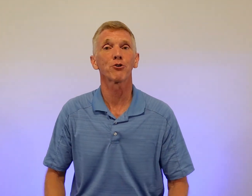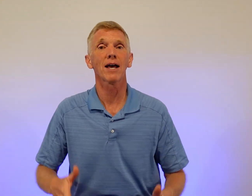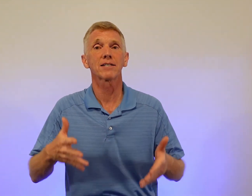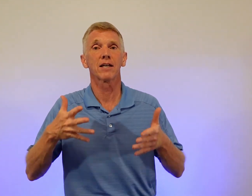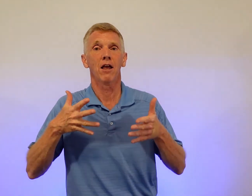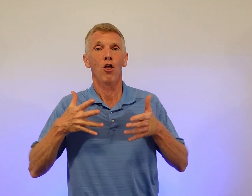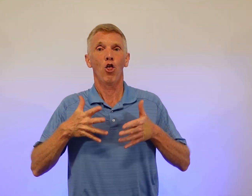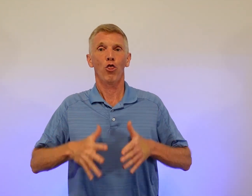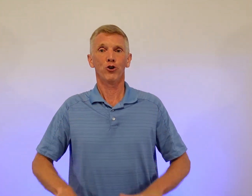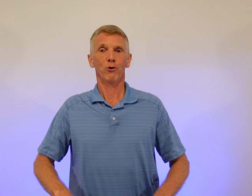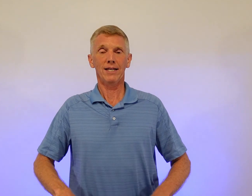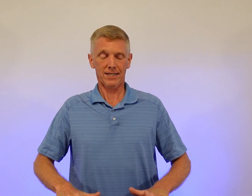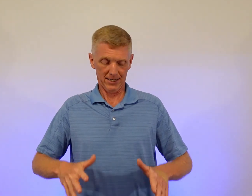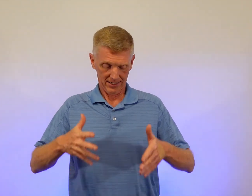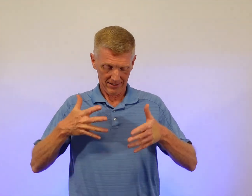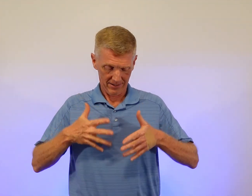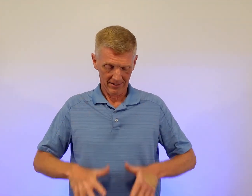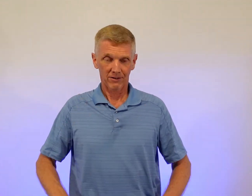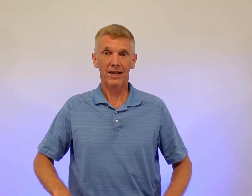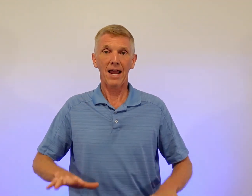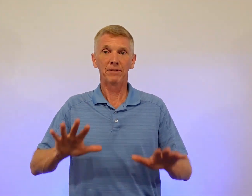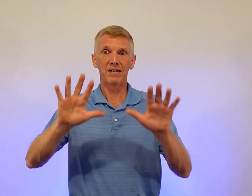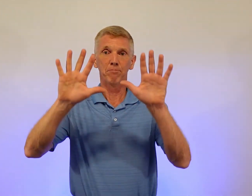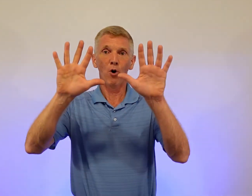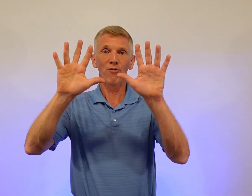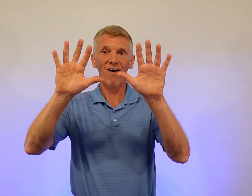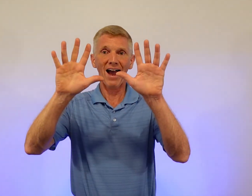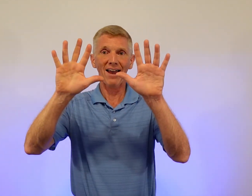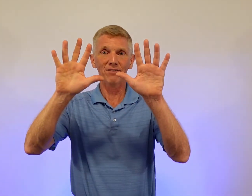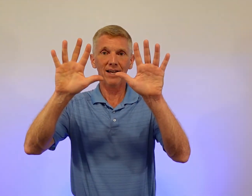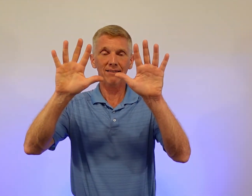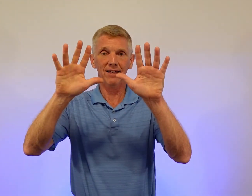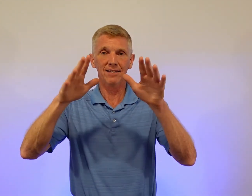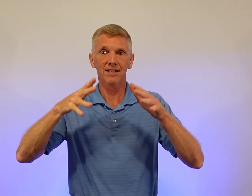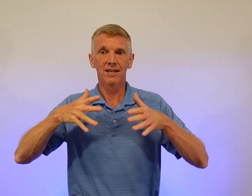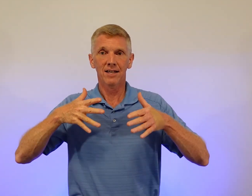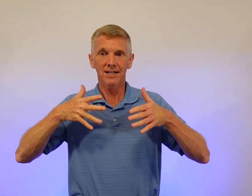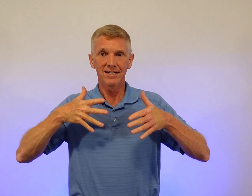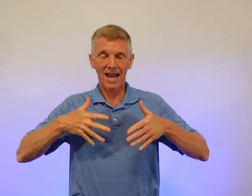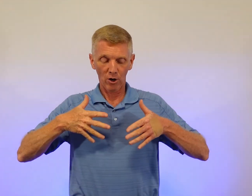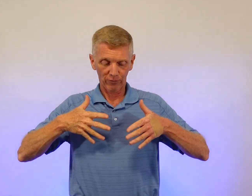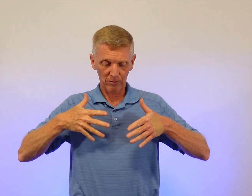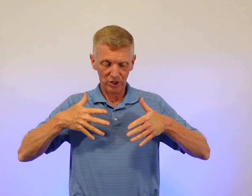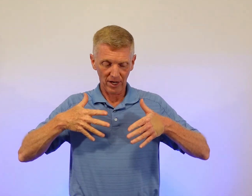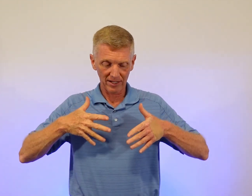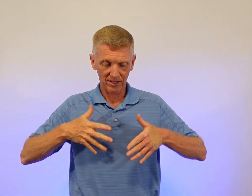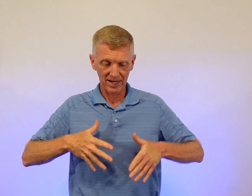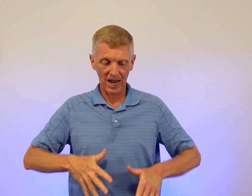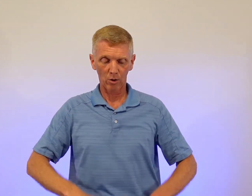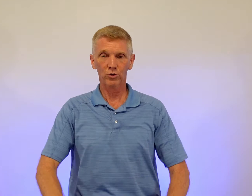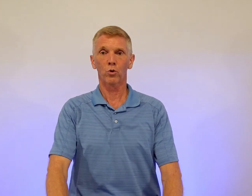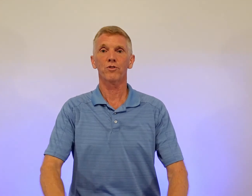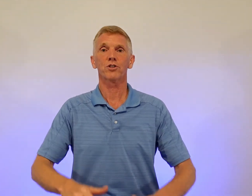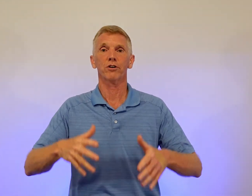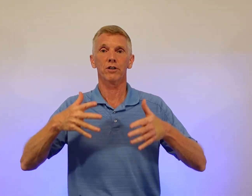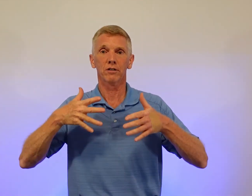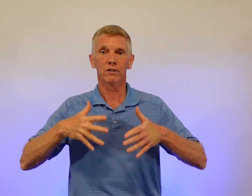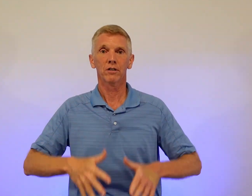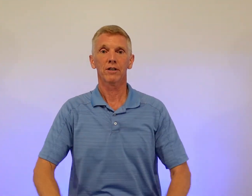dress. The dress. Okay, I'm taking both 5s like this, down from the chest, down toward the skirt.